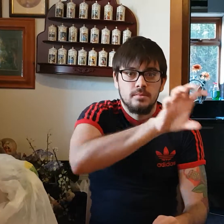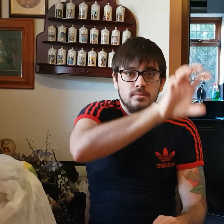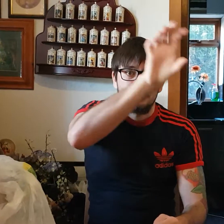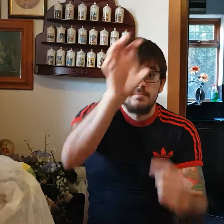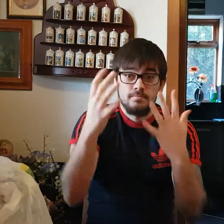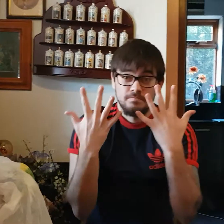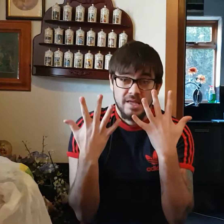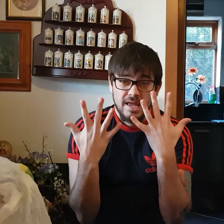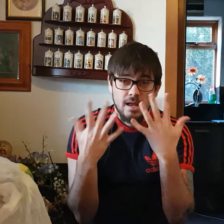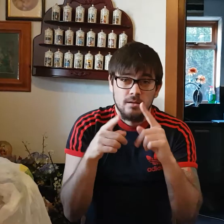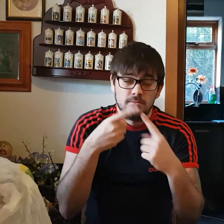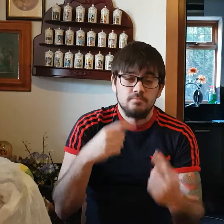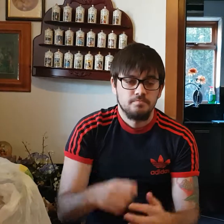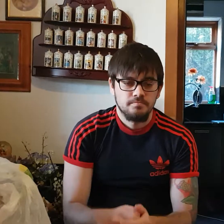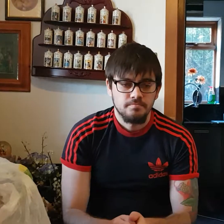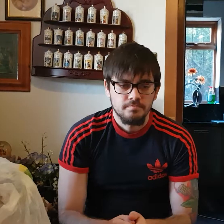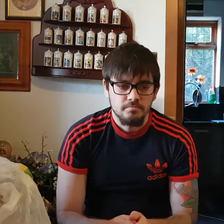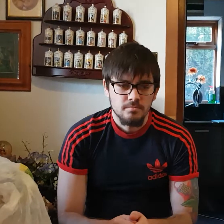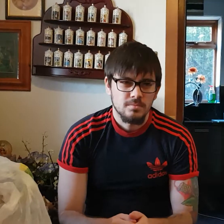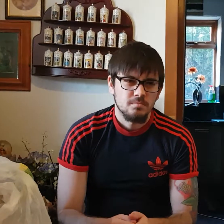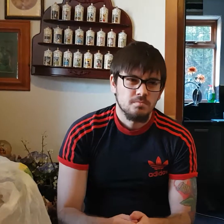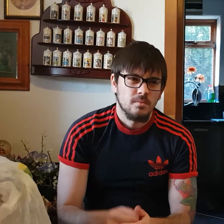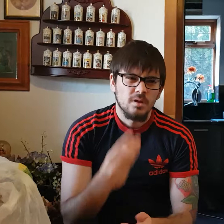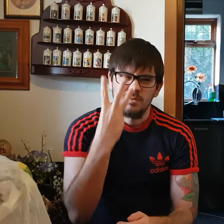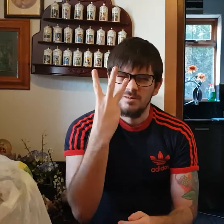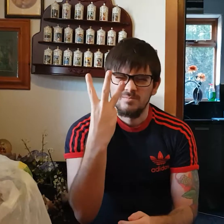So I actually visited 10 different places.